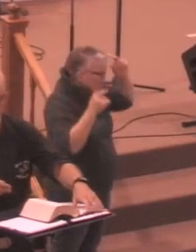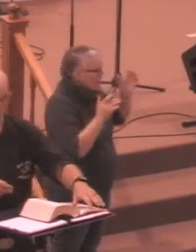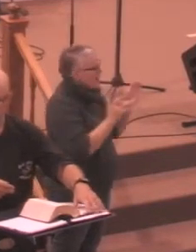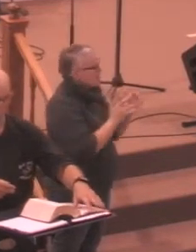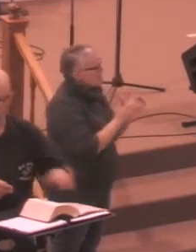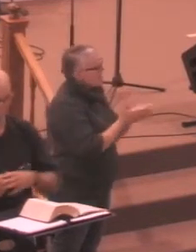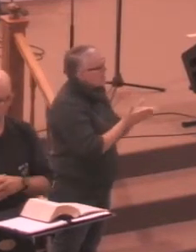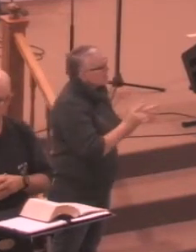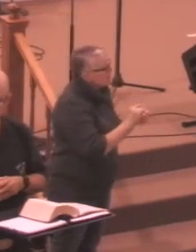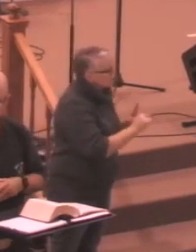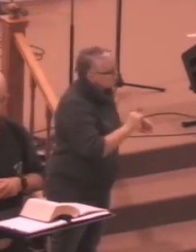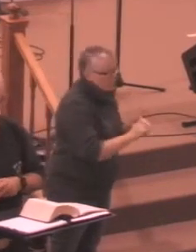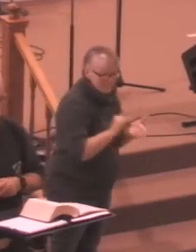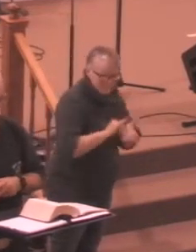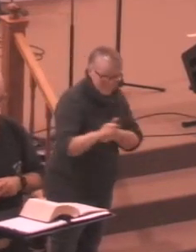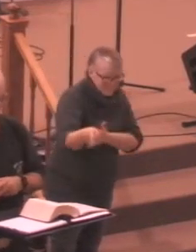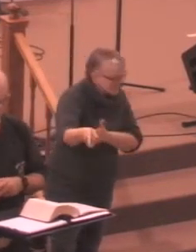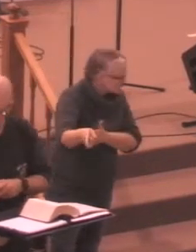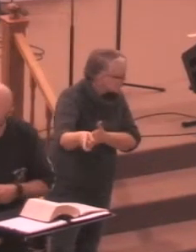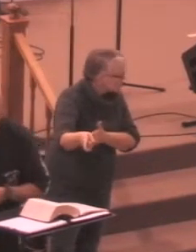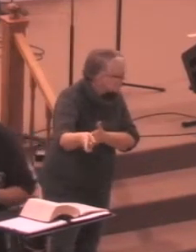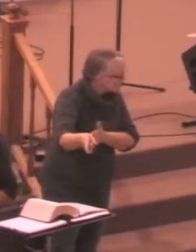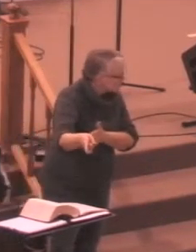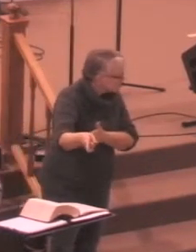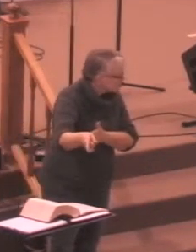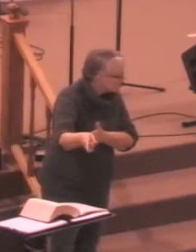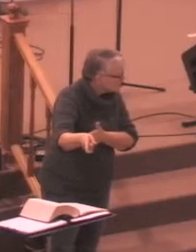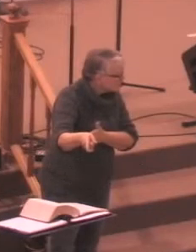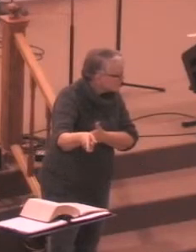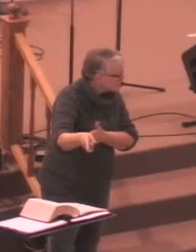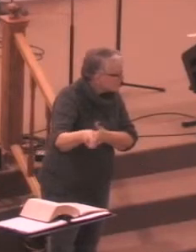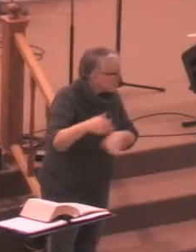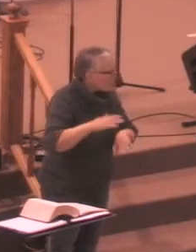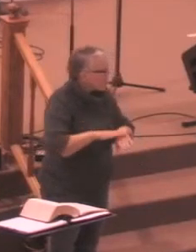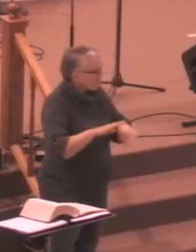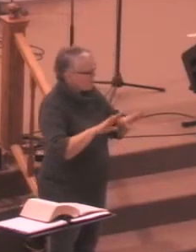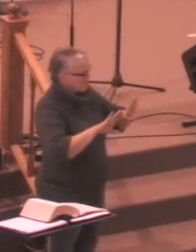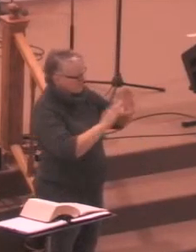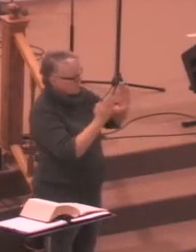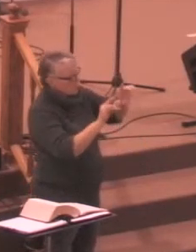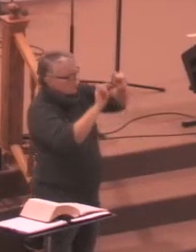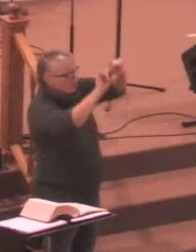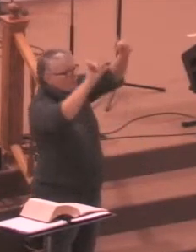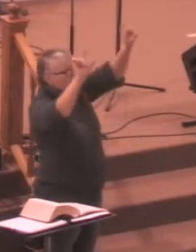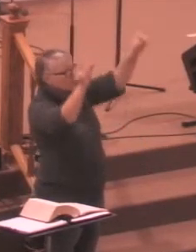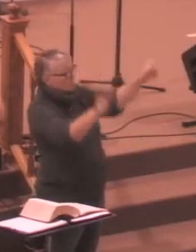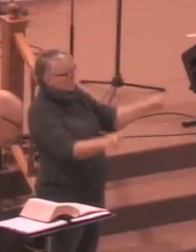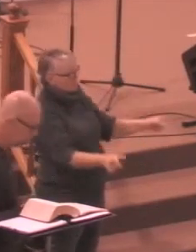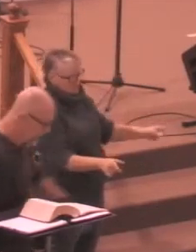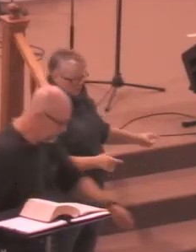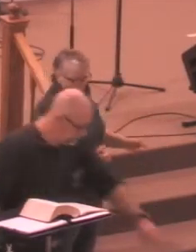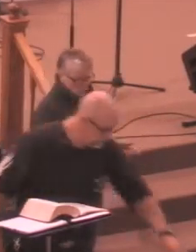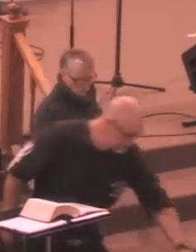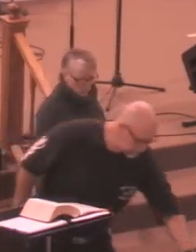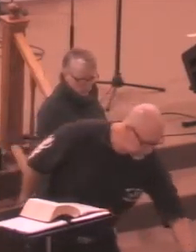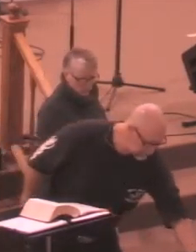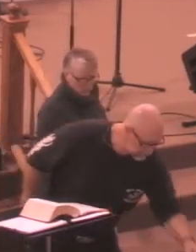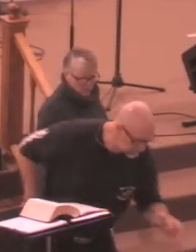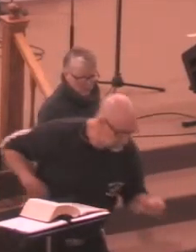scriptures that they have on here. On the doorposts, what did I do with it?